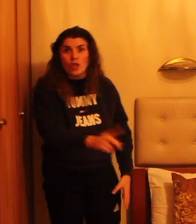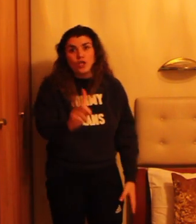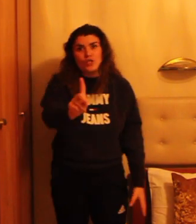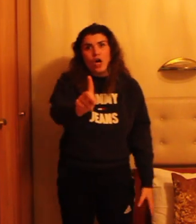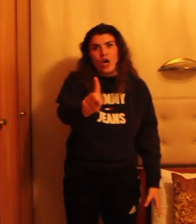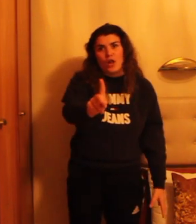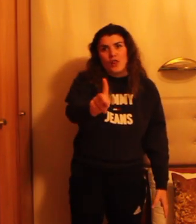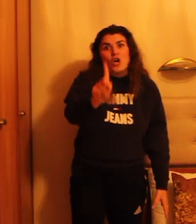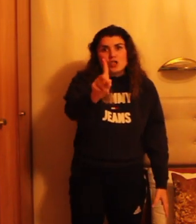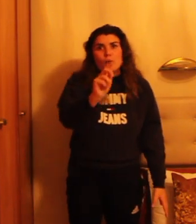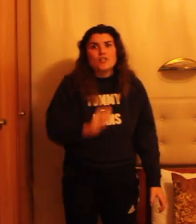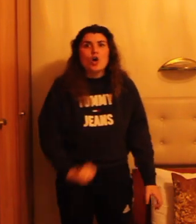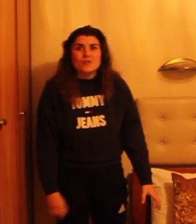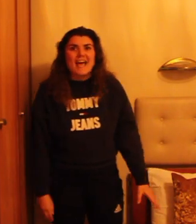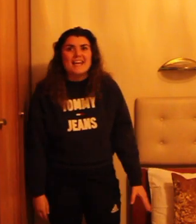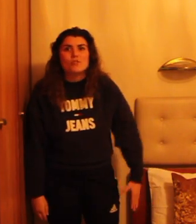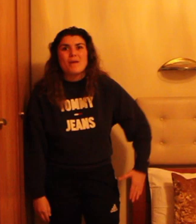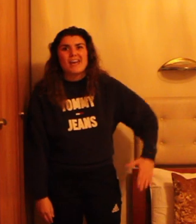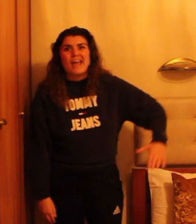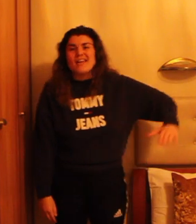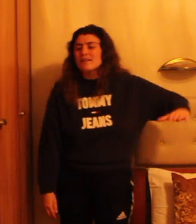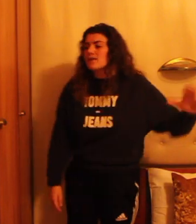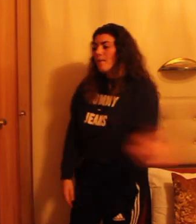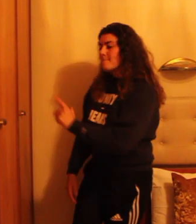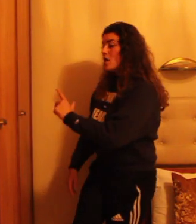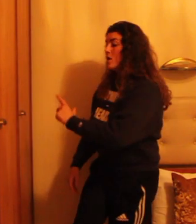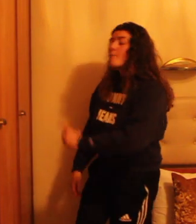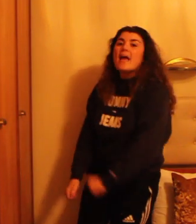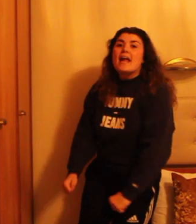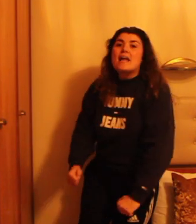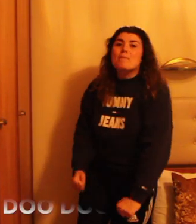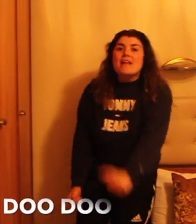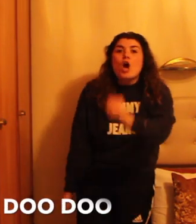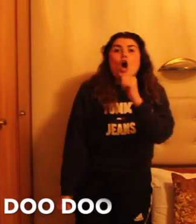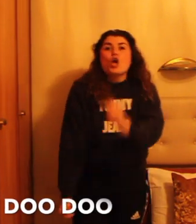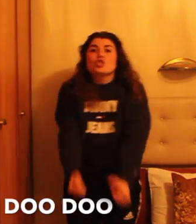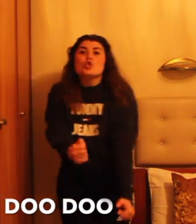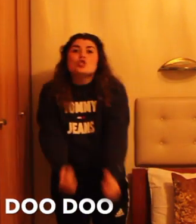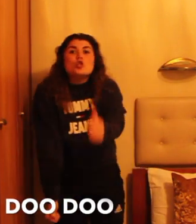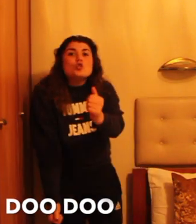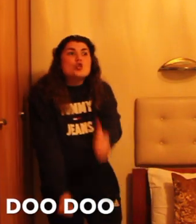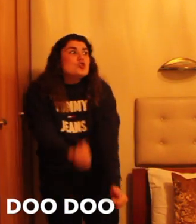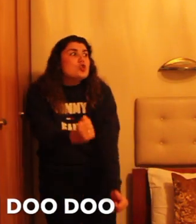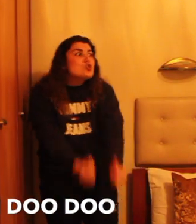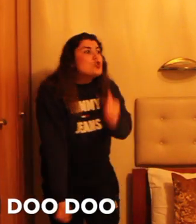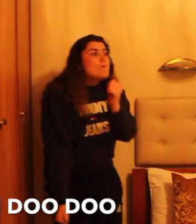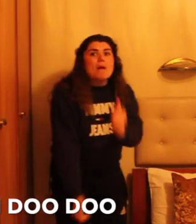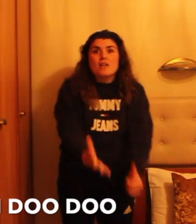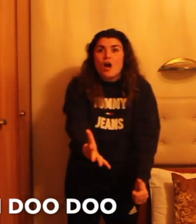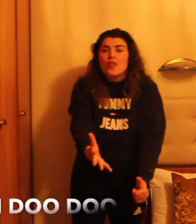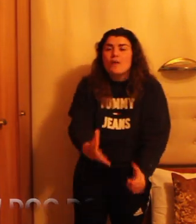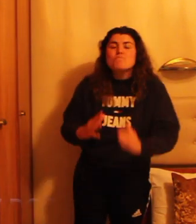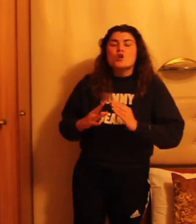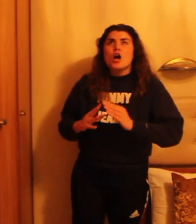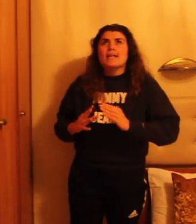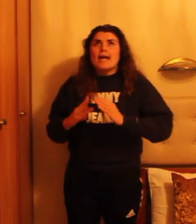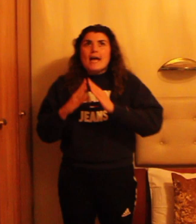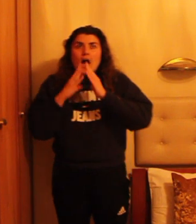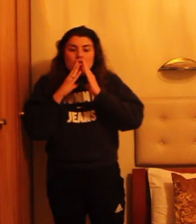to earth. So it goes a little bit like this. Baby Earth, do do do do do do, Baby Earth. Okay, another